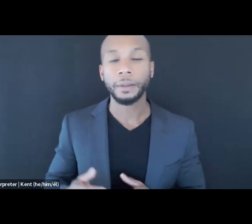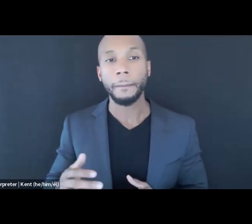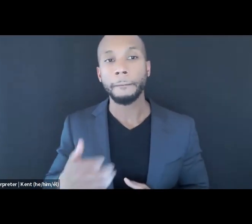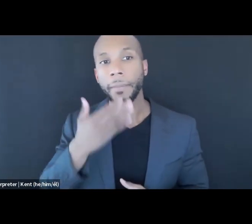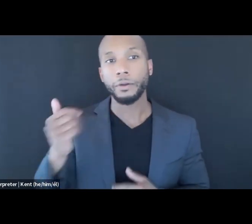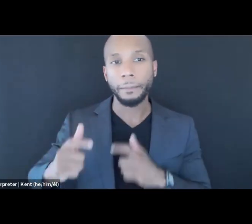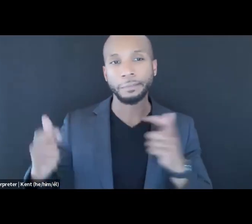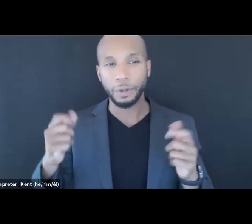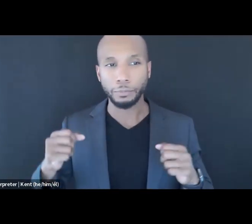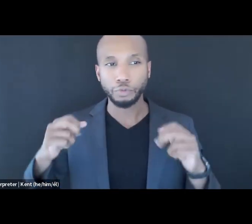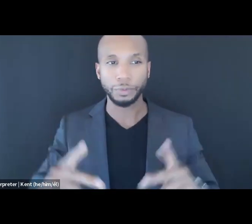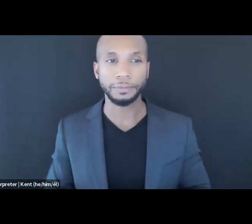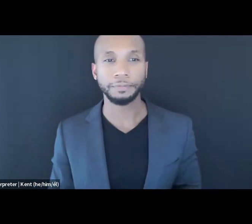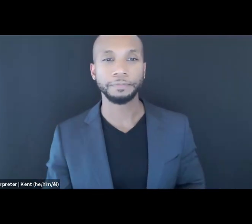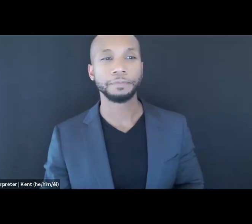greater opportunities.